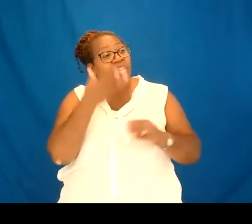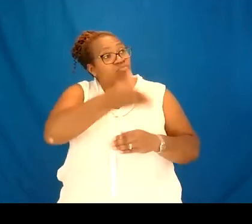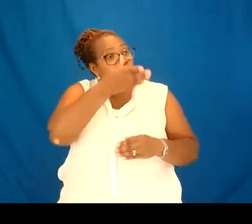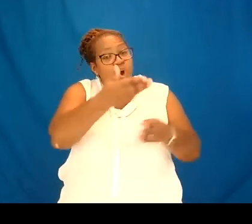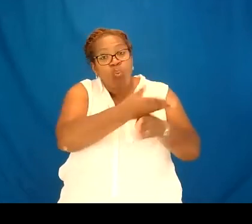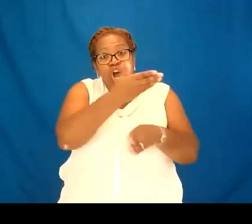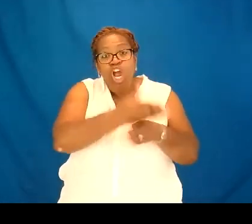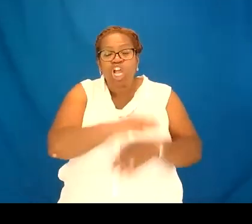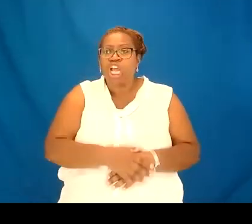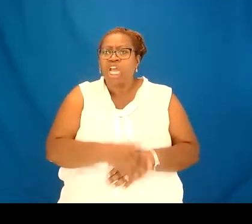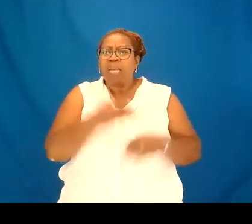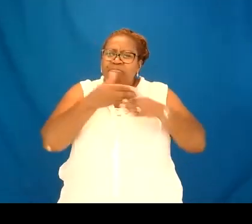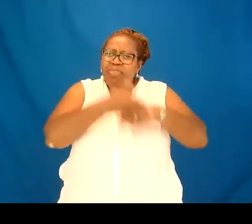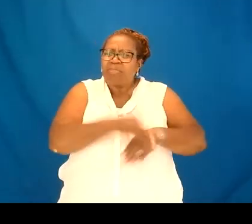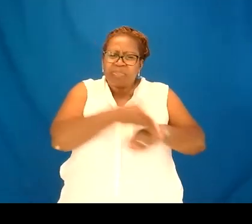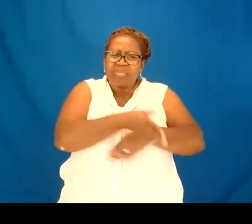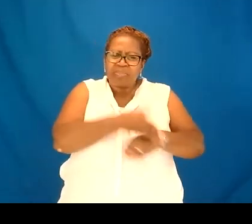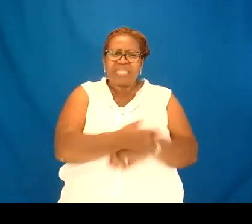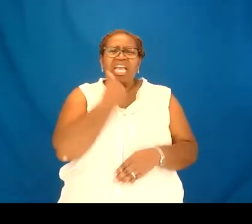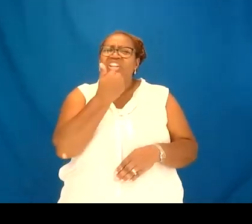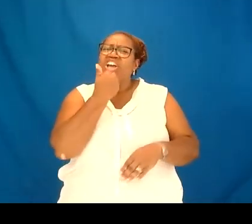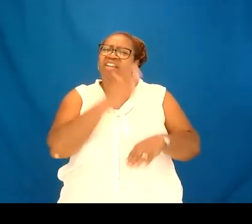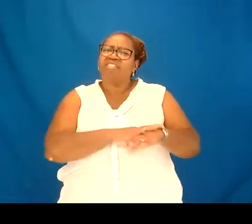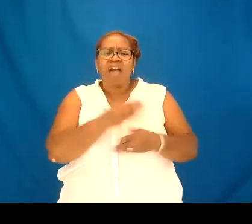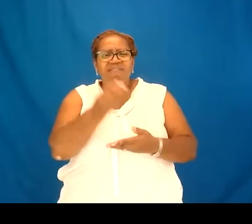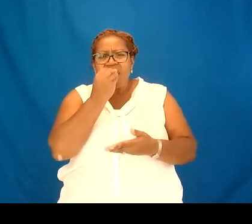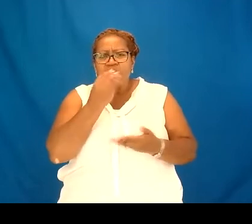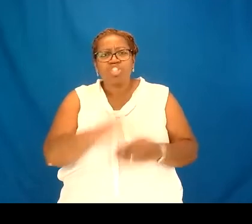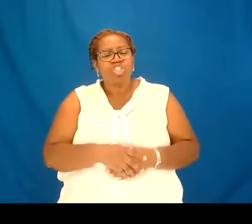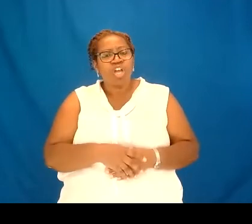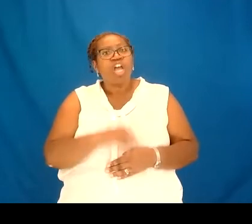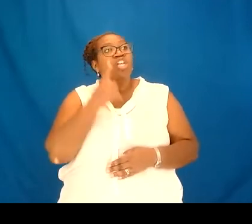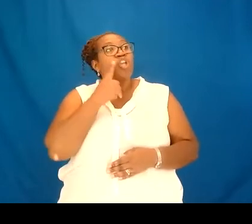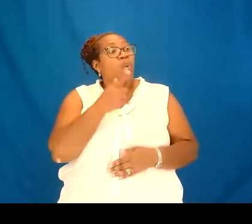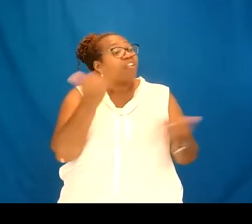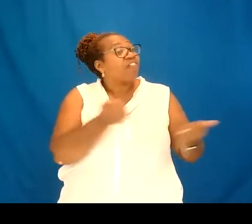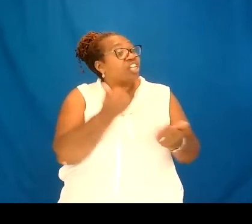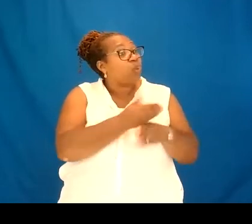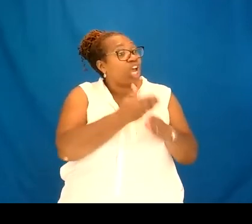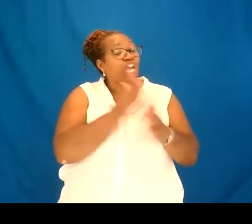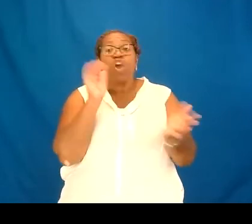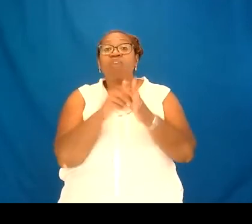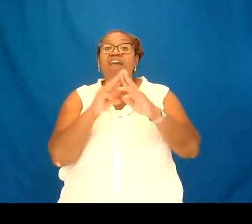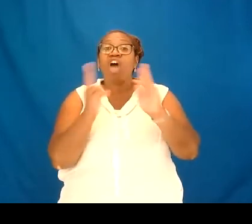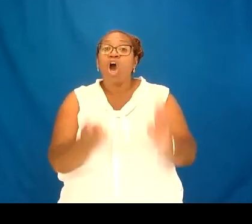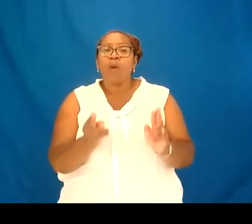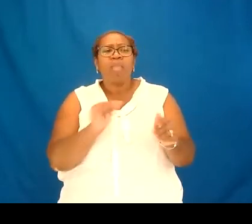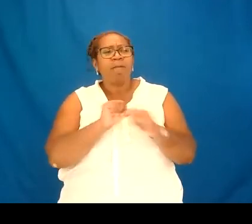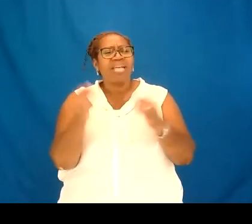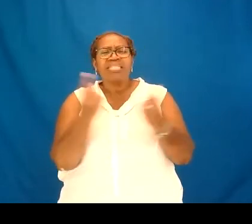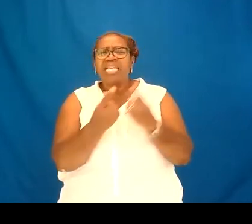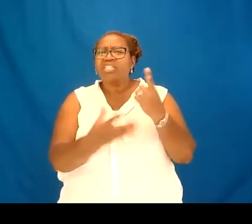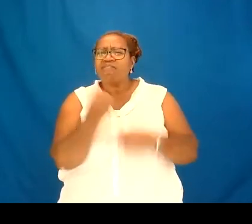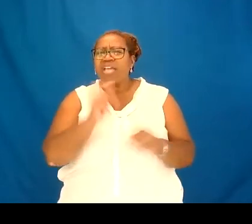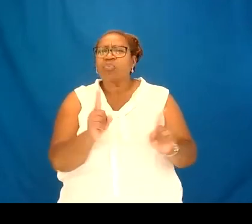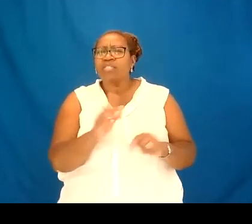even have time for lunch. What would be the best thing for you to find when you get home? For me, it's a steaming bowl